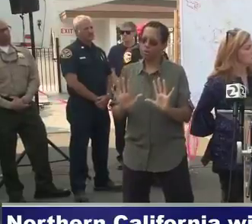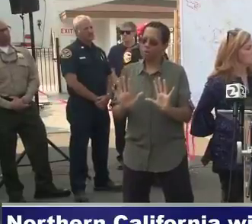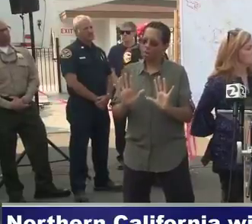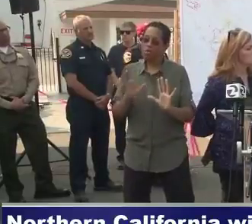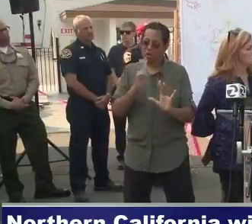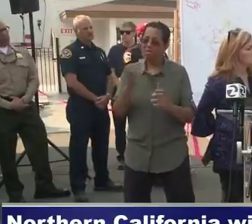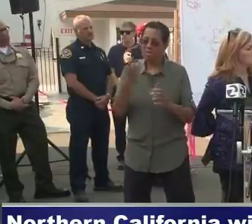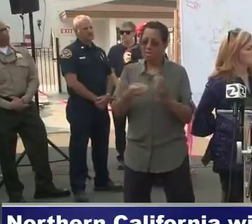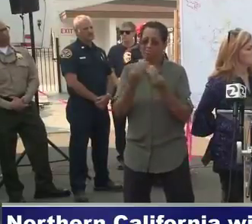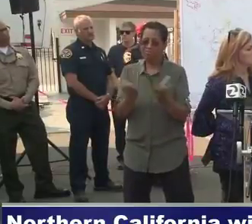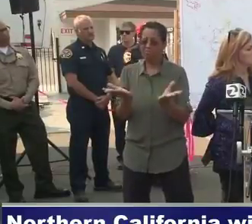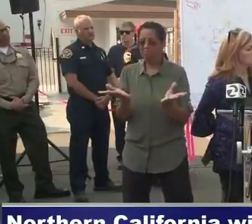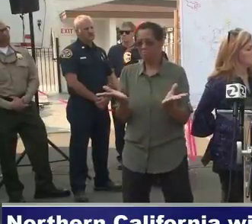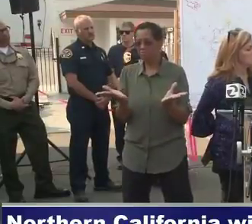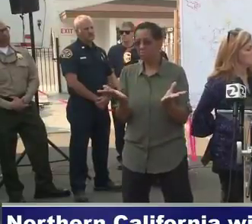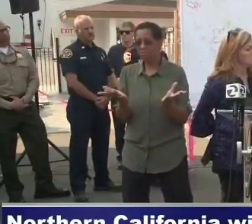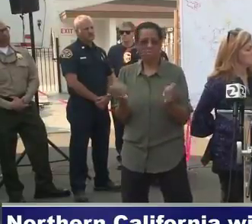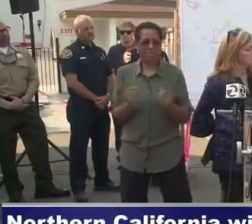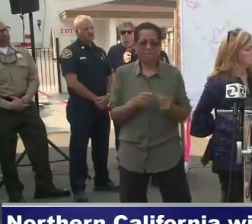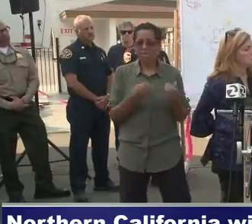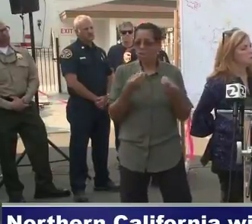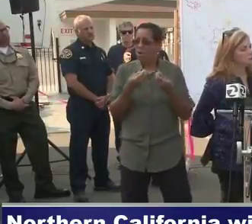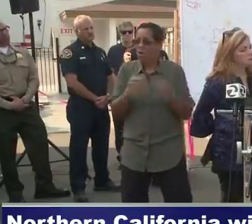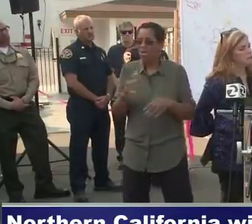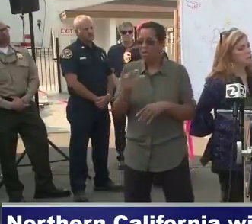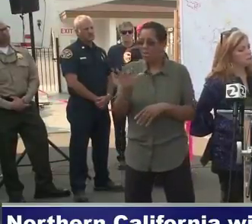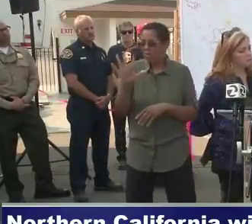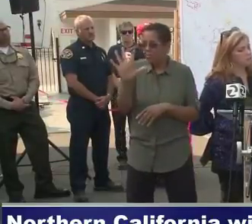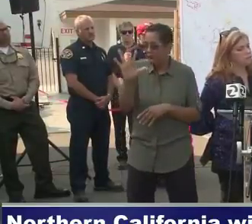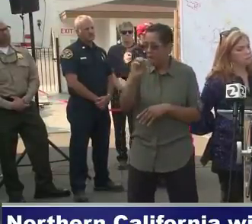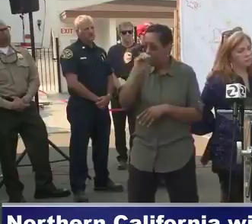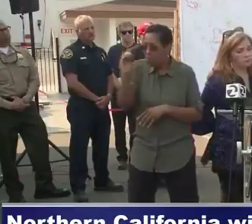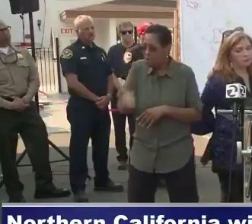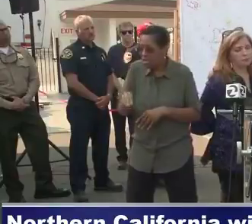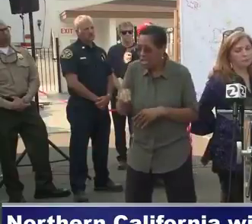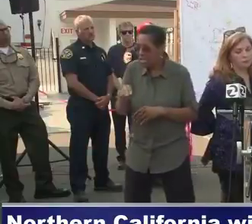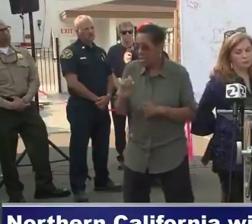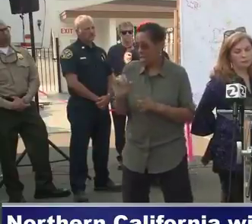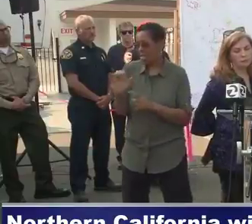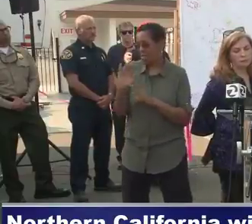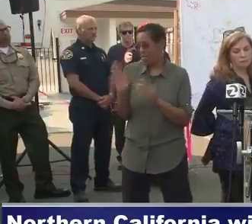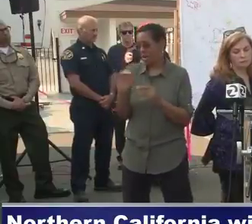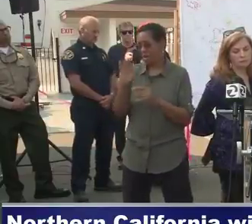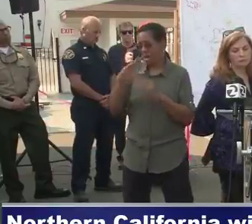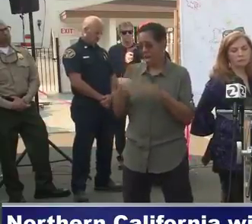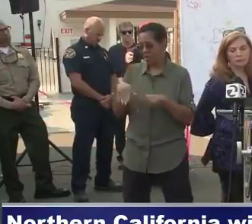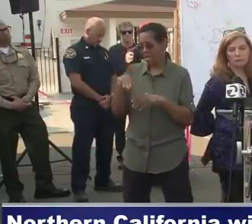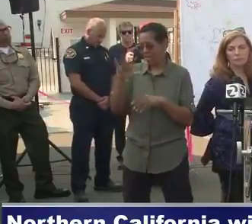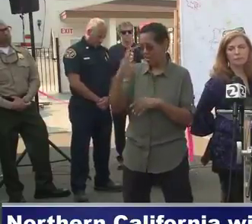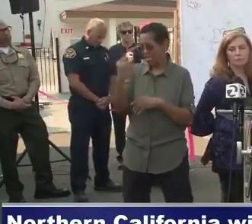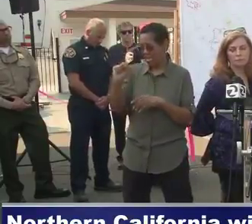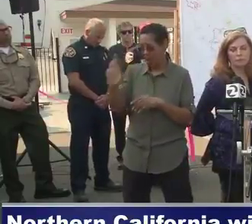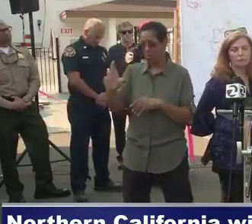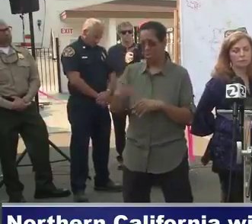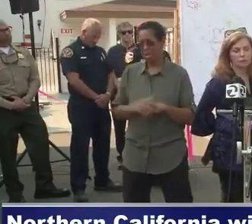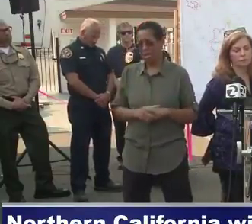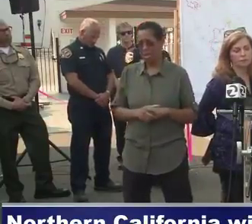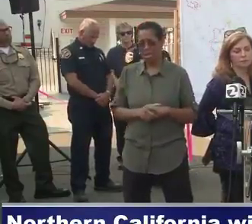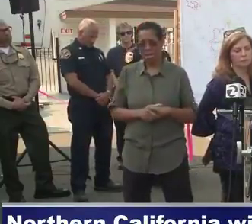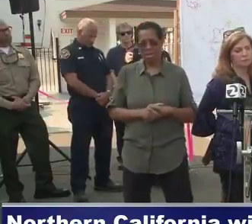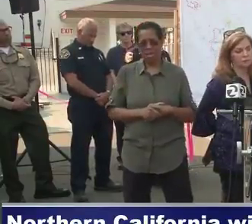We've lost almost 5% of the housing stock in Santa Rosa. We're looking at least